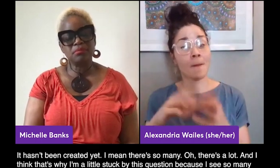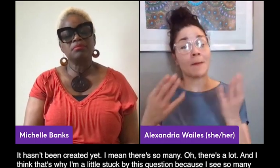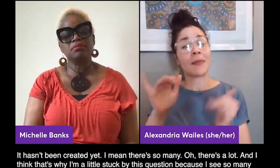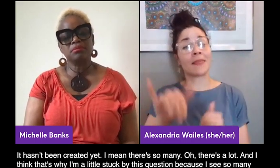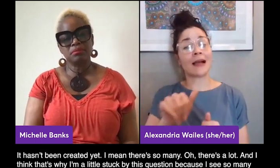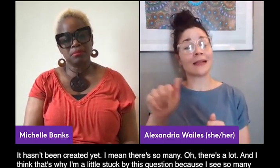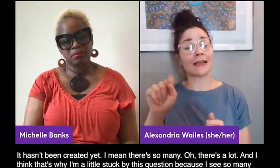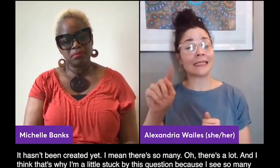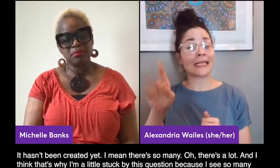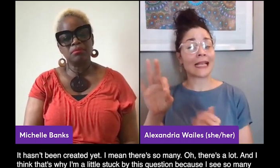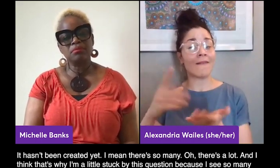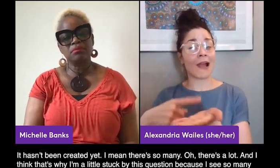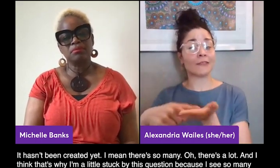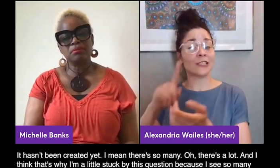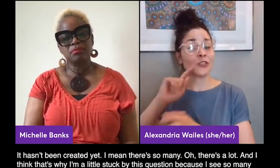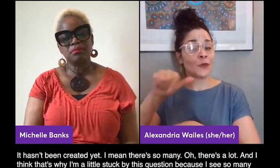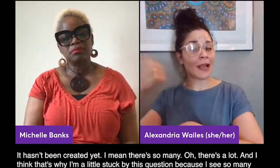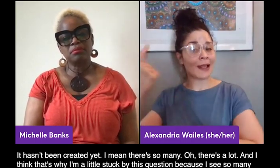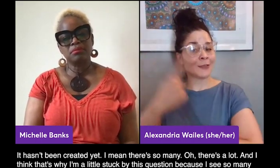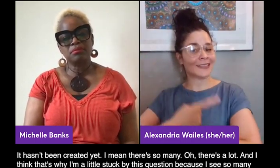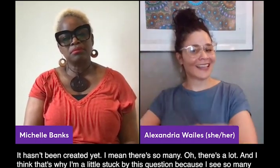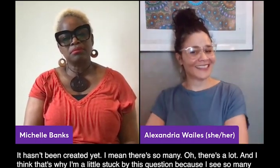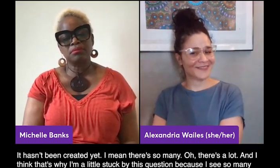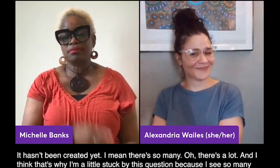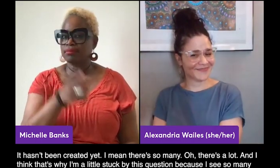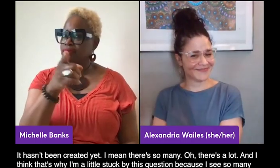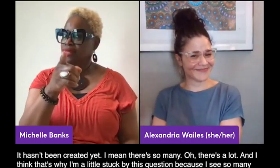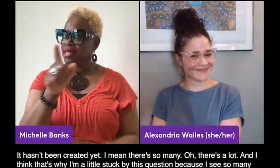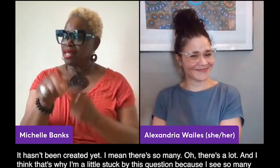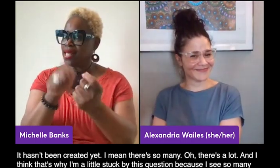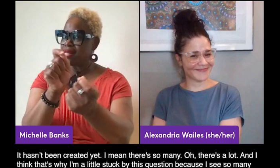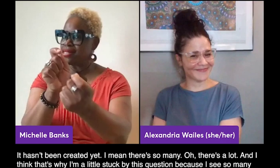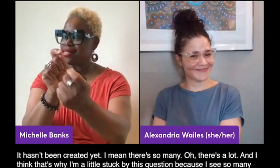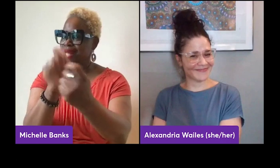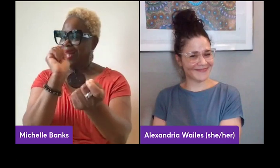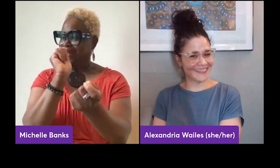And maybe that's TDF conversation for another day.